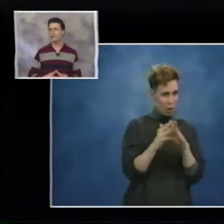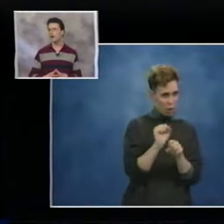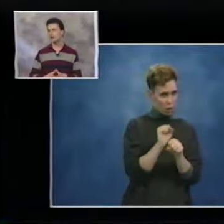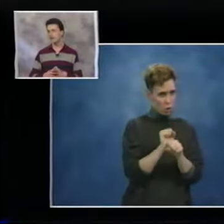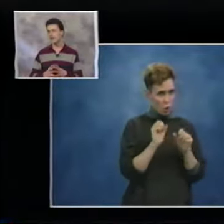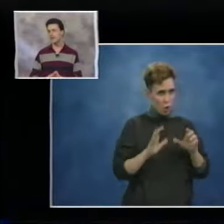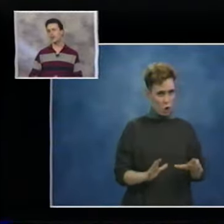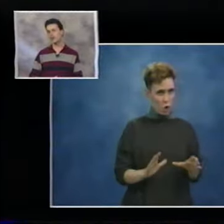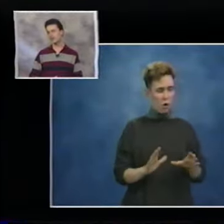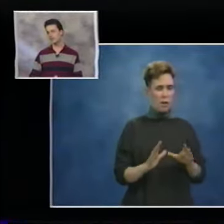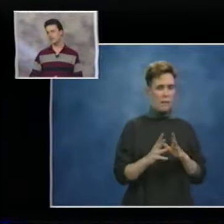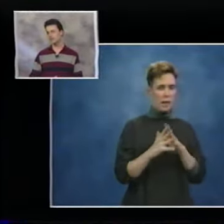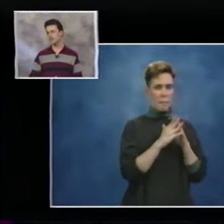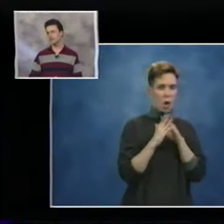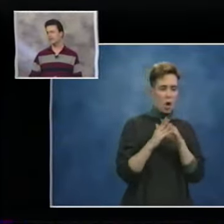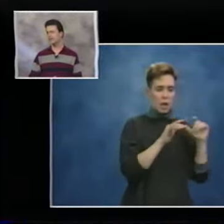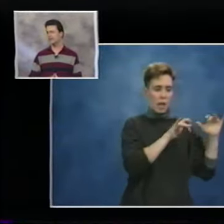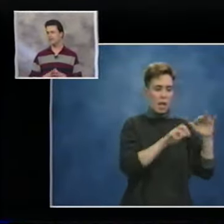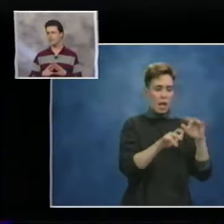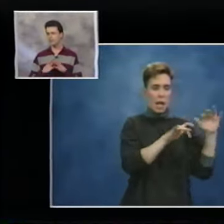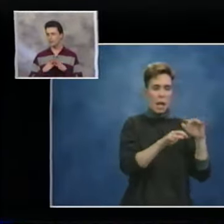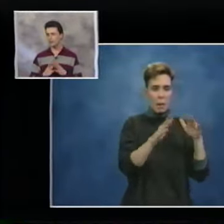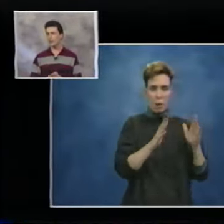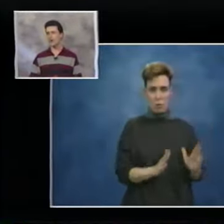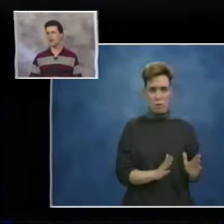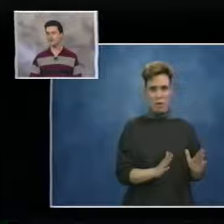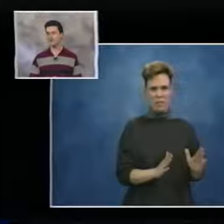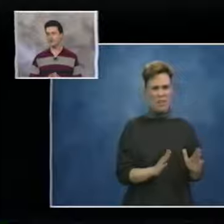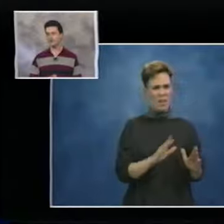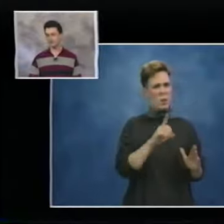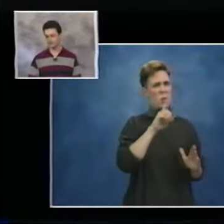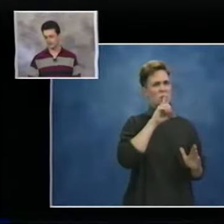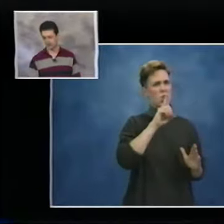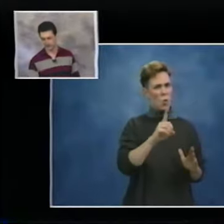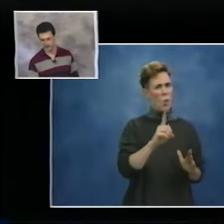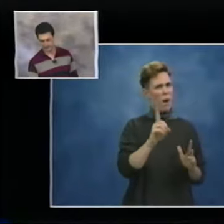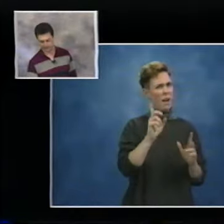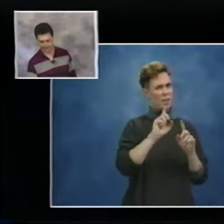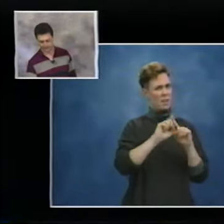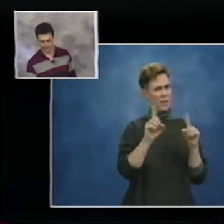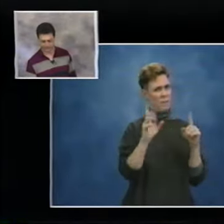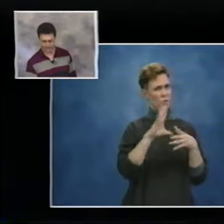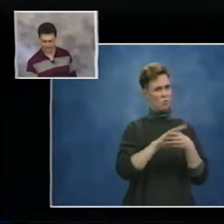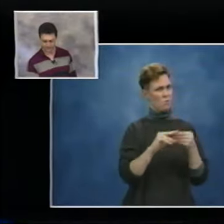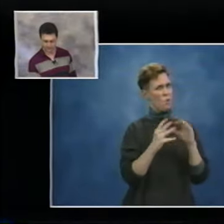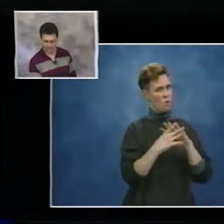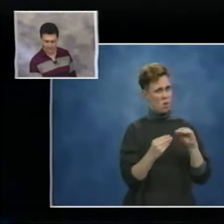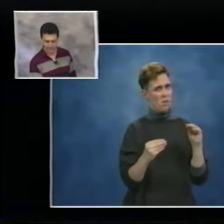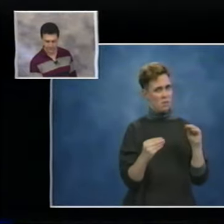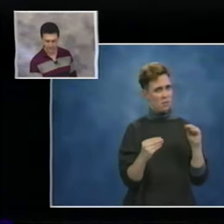the American immigrant, it was quite a different story.